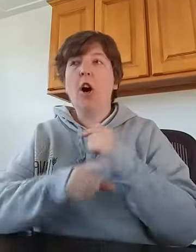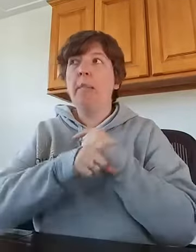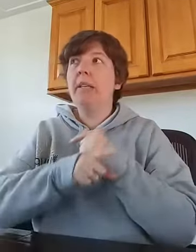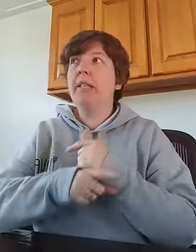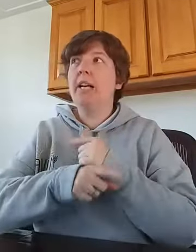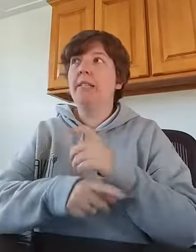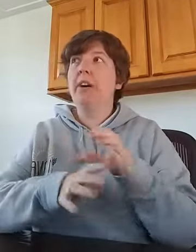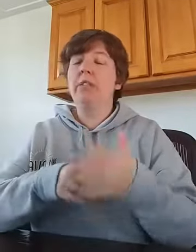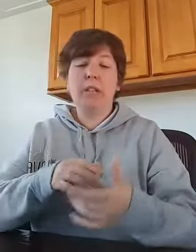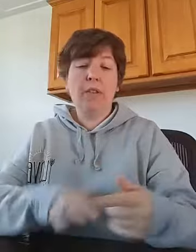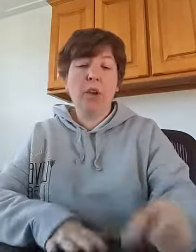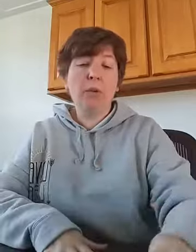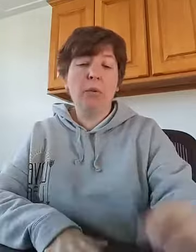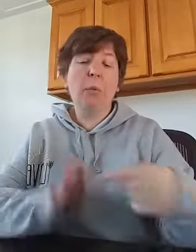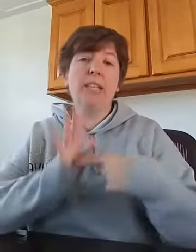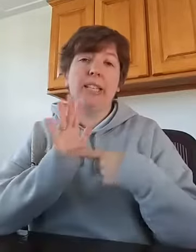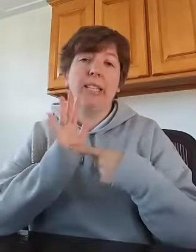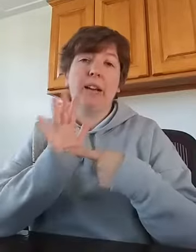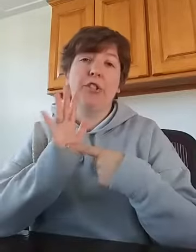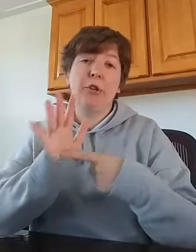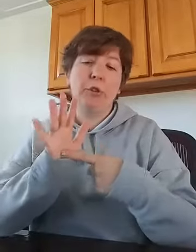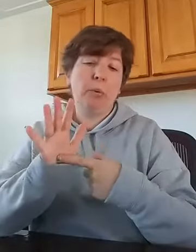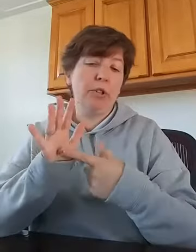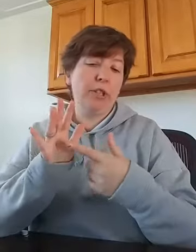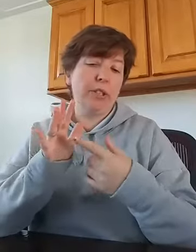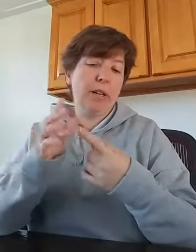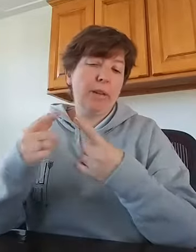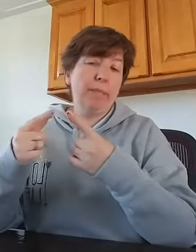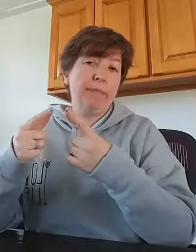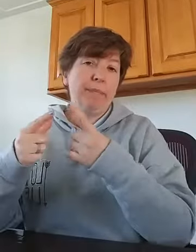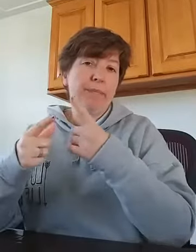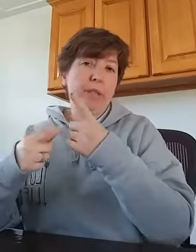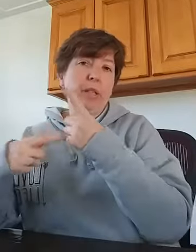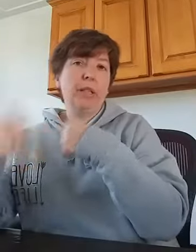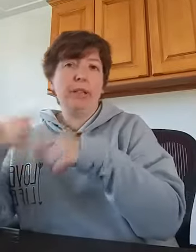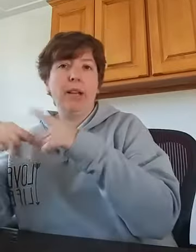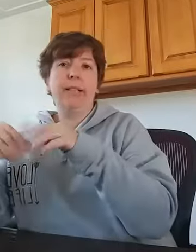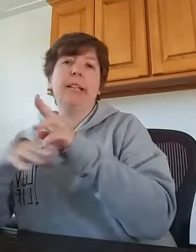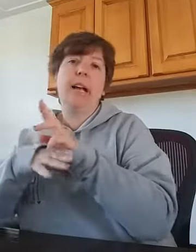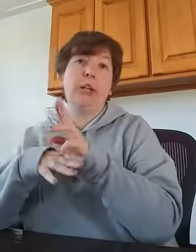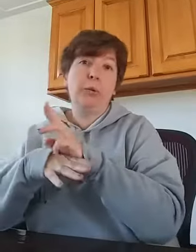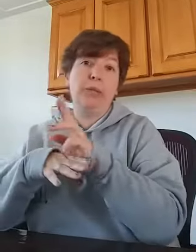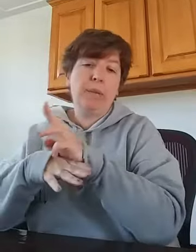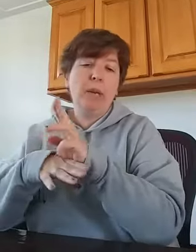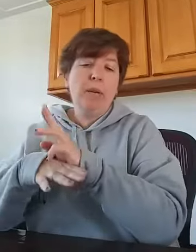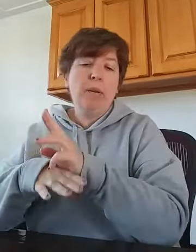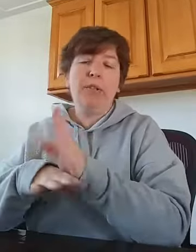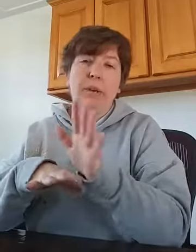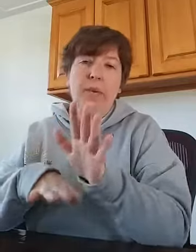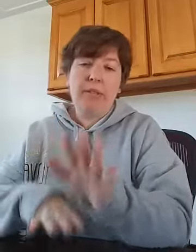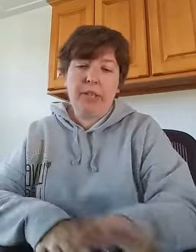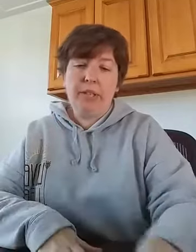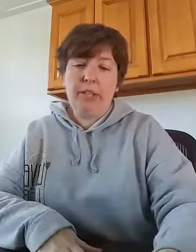Common classifiers, and the ones that I've showed you are just the signs that kind of use them, or some of the signs that use